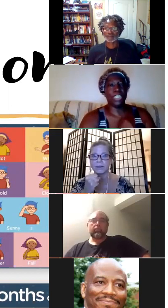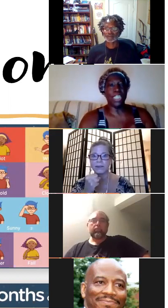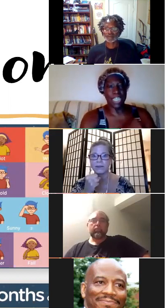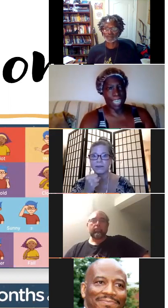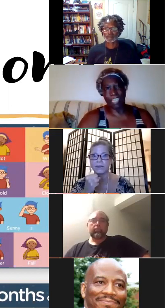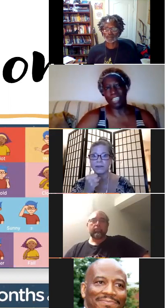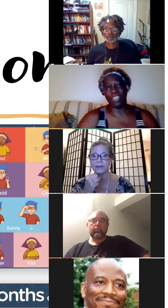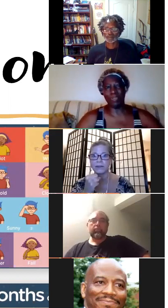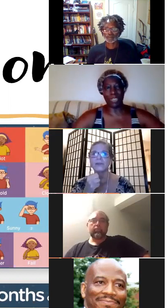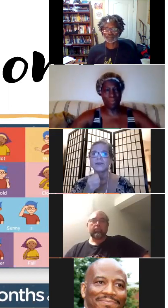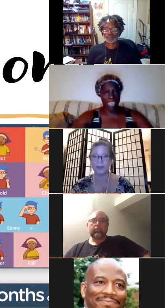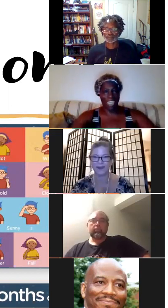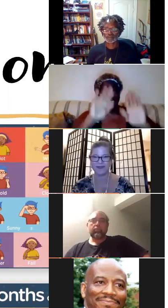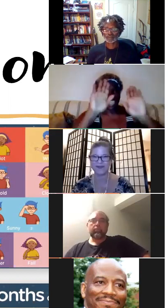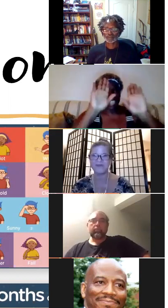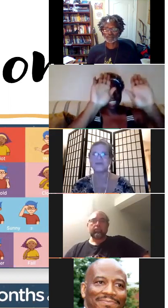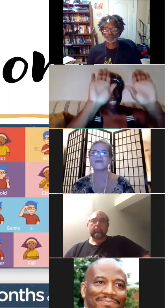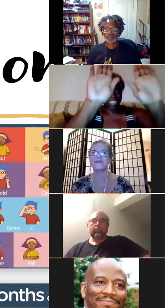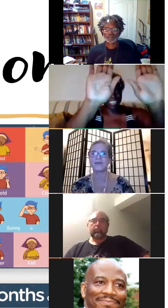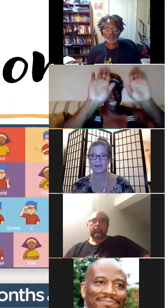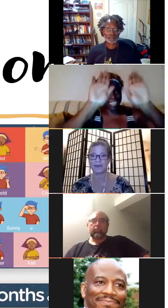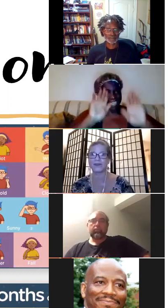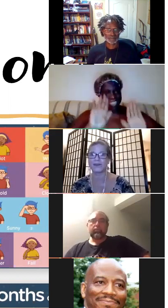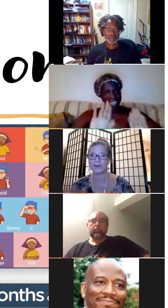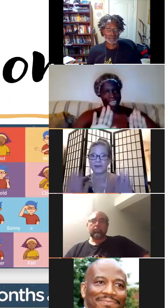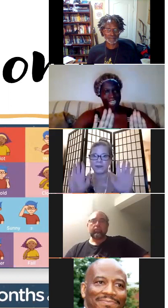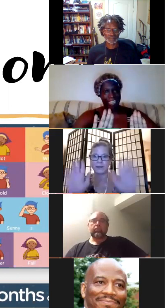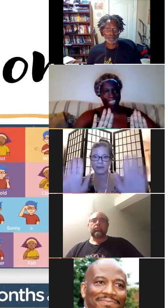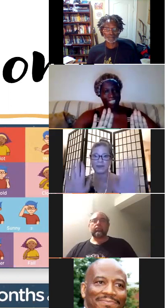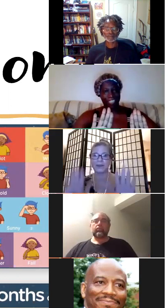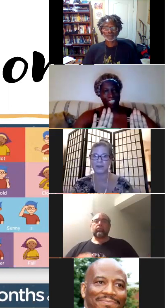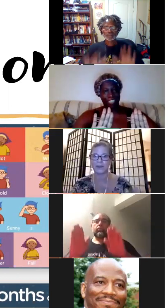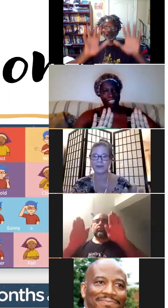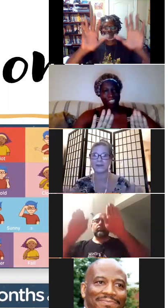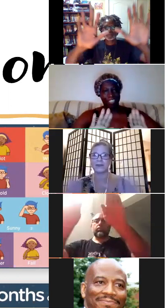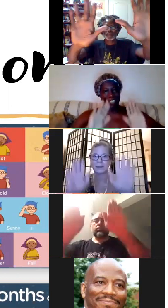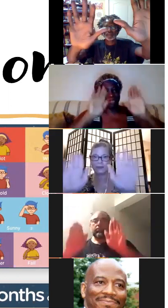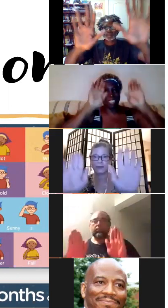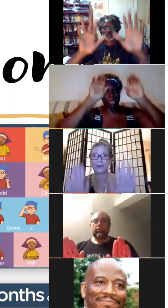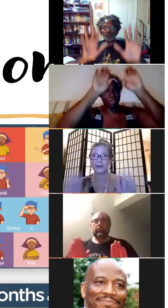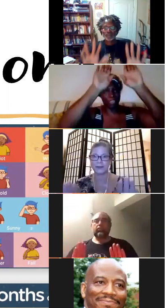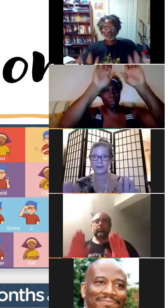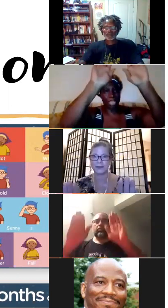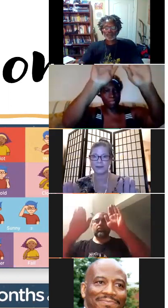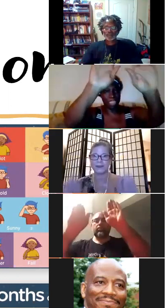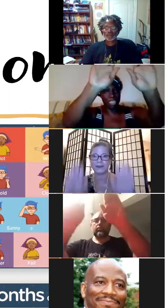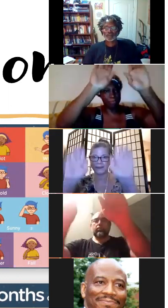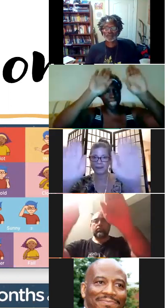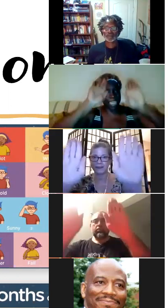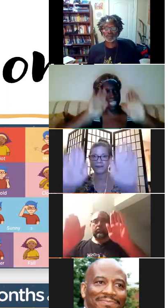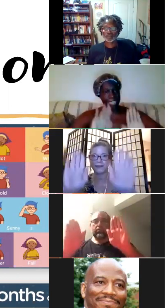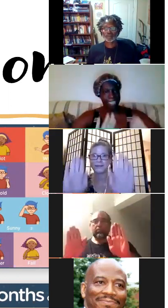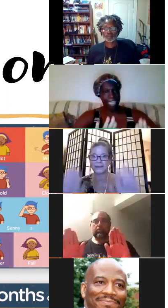So Sunday would be Sunday. You take both of your palms